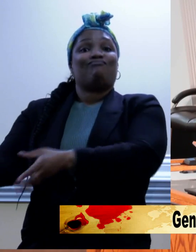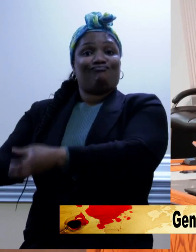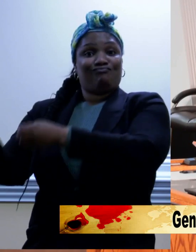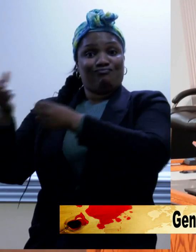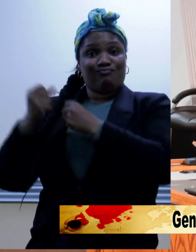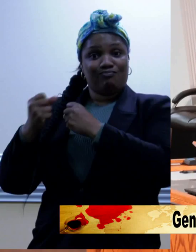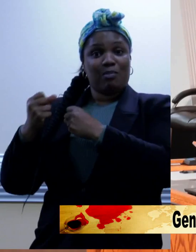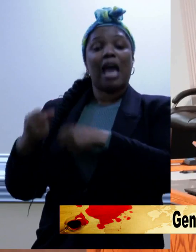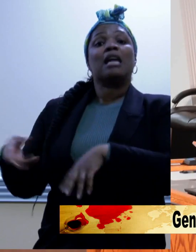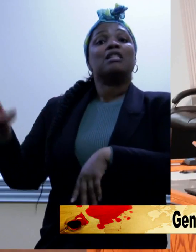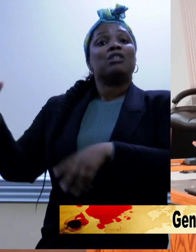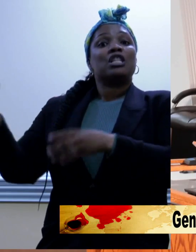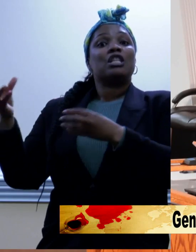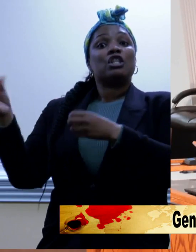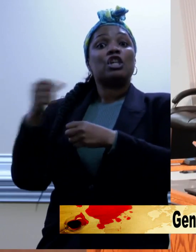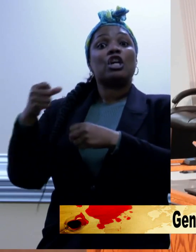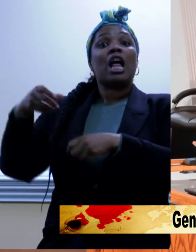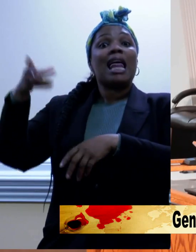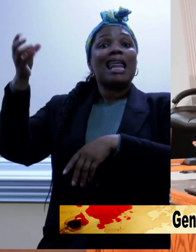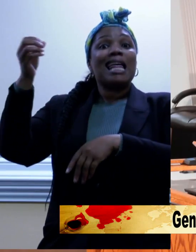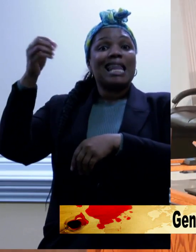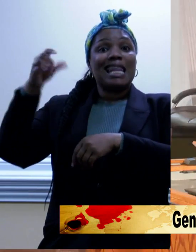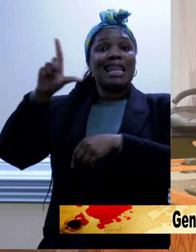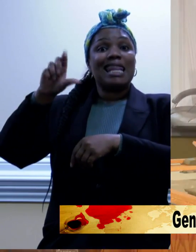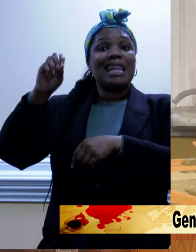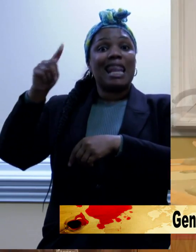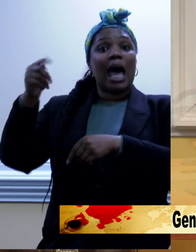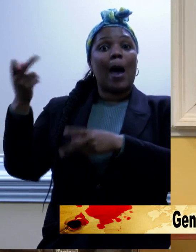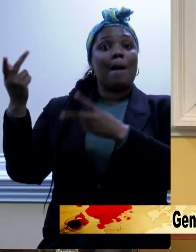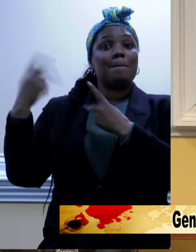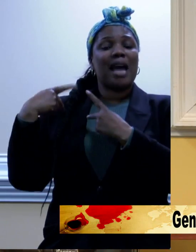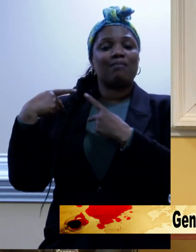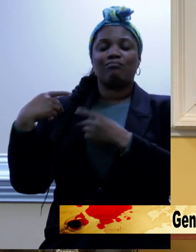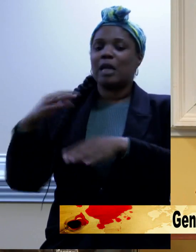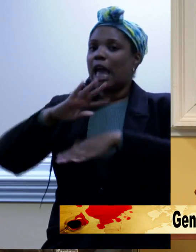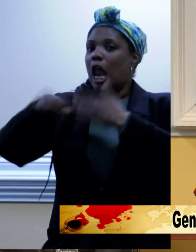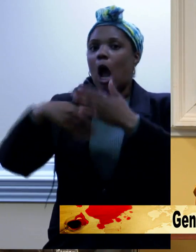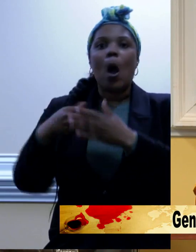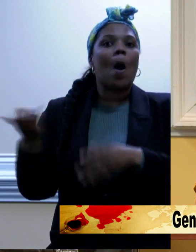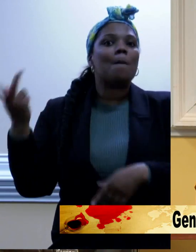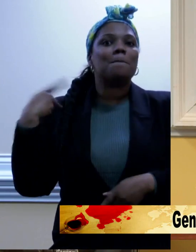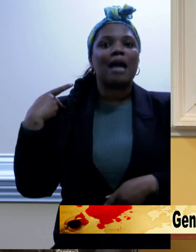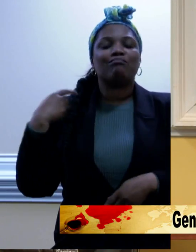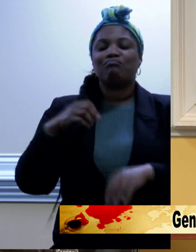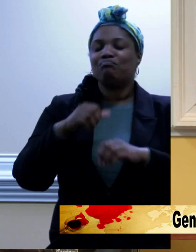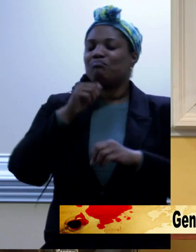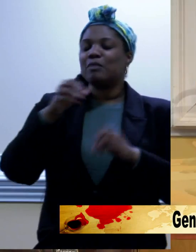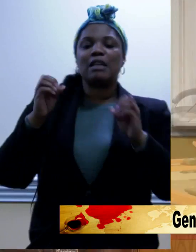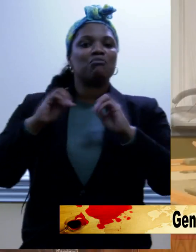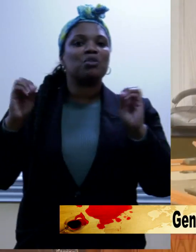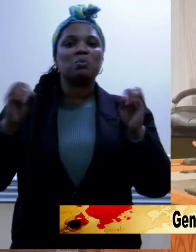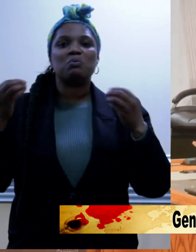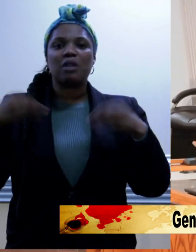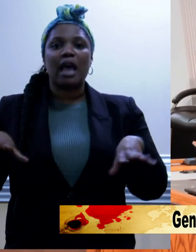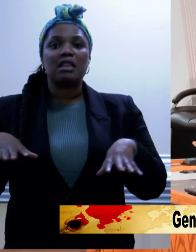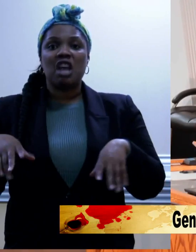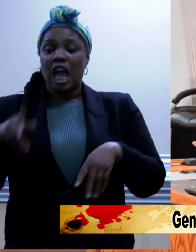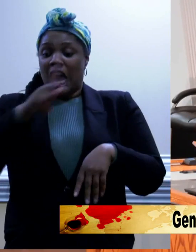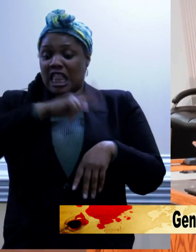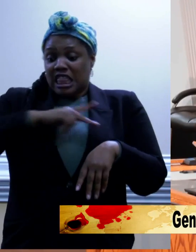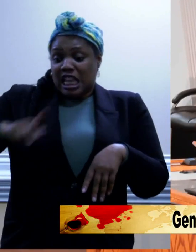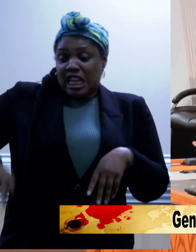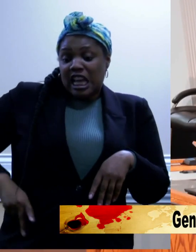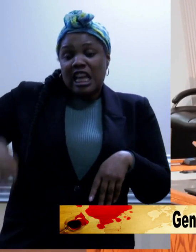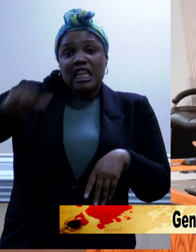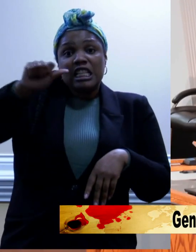and the women also, and the people. So he recovered everything, all the goods and all the citizens. Go ahead and read. And the king of Sodom went out to meet